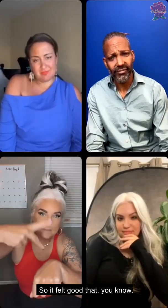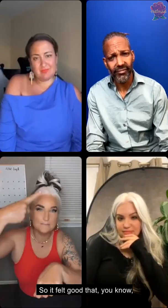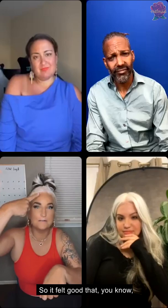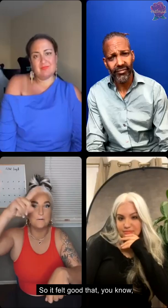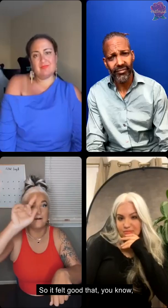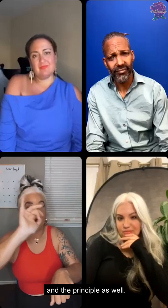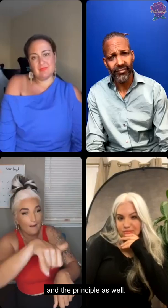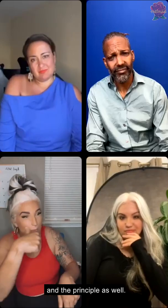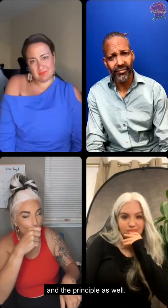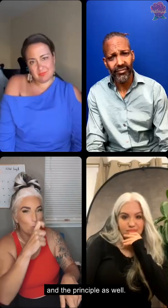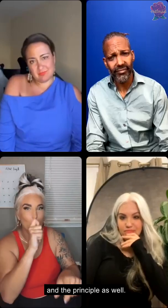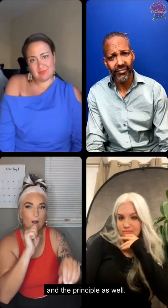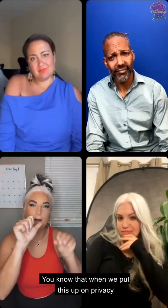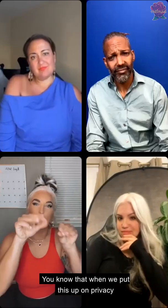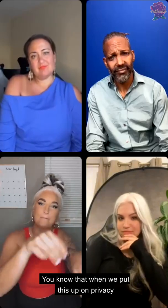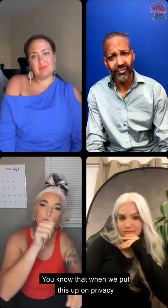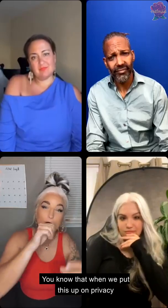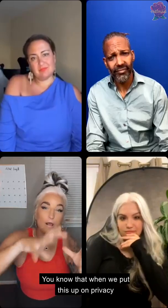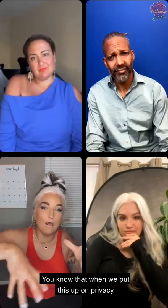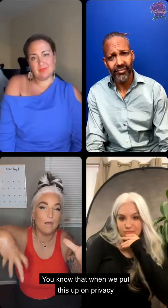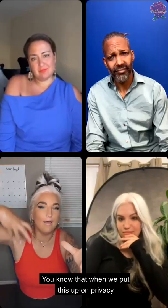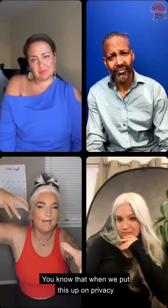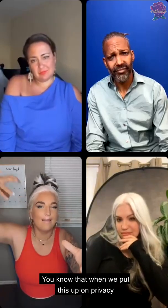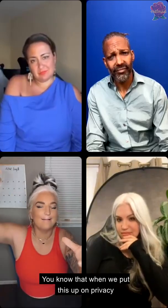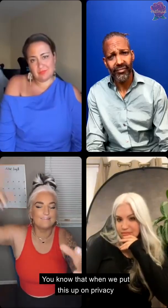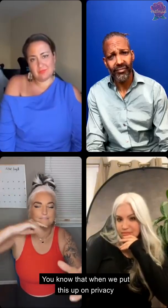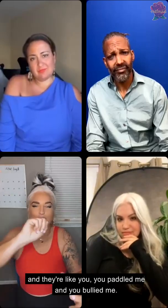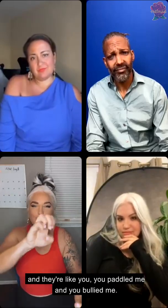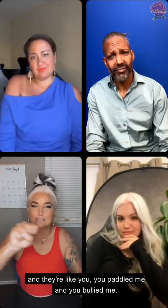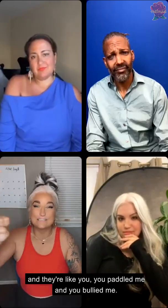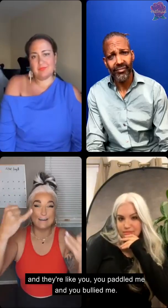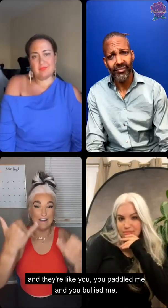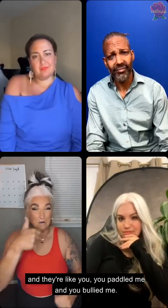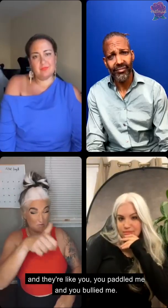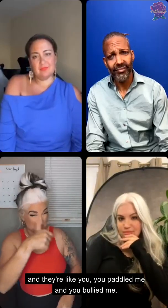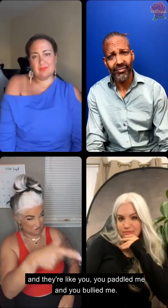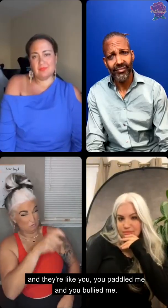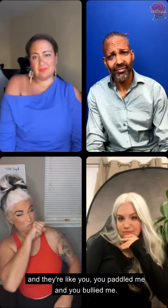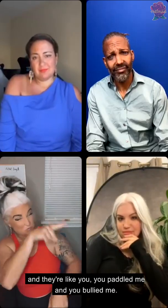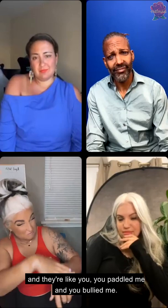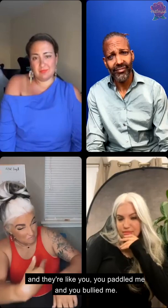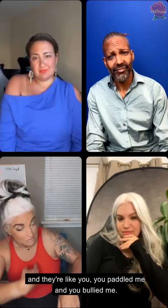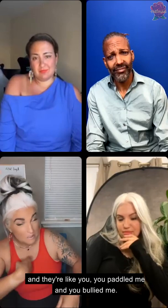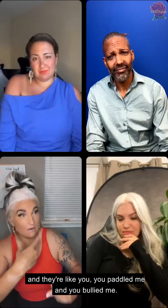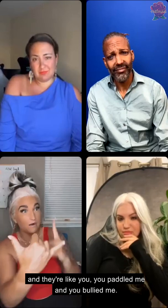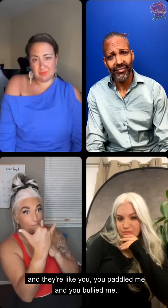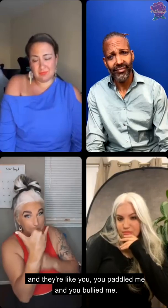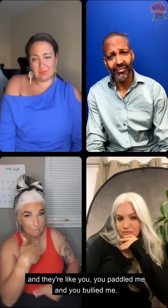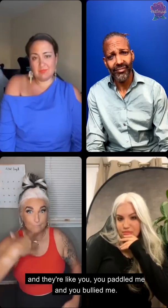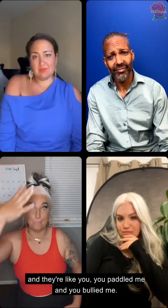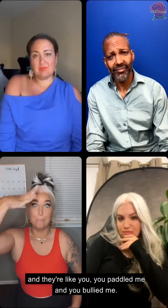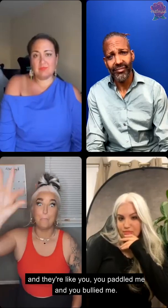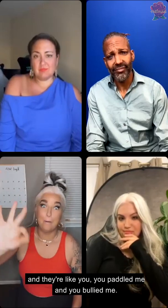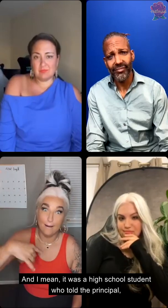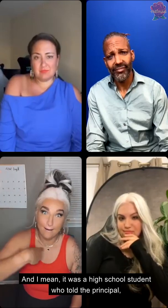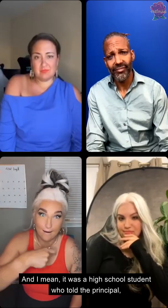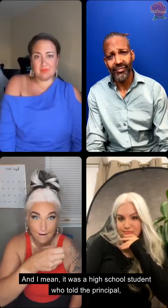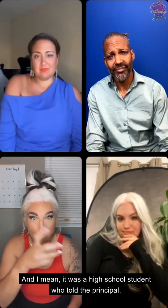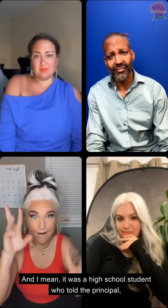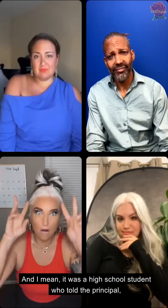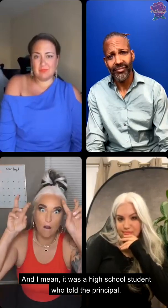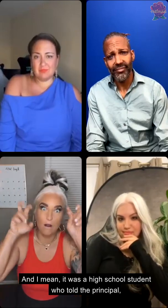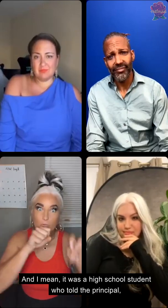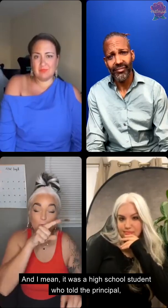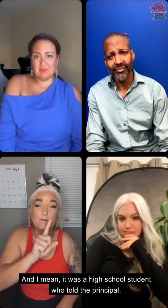and the principal as well, that told me to put this up on privacy. And they were like, you tattled me and you bullied